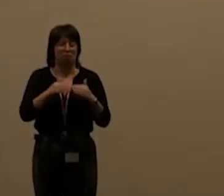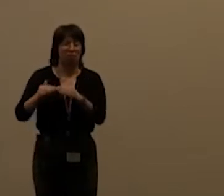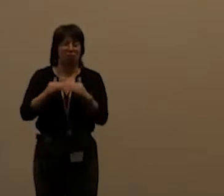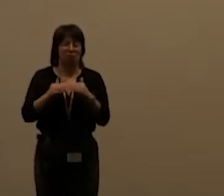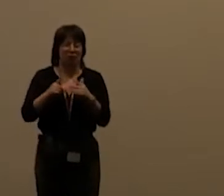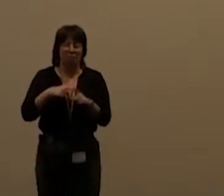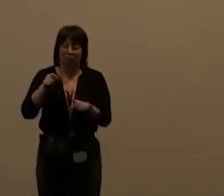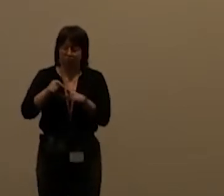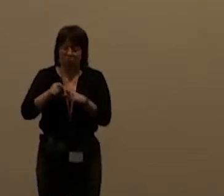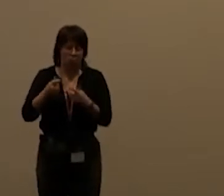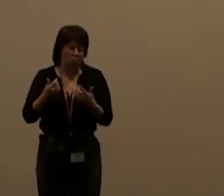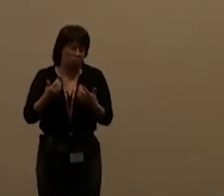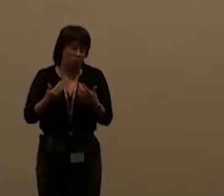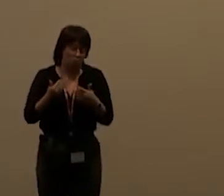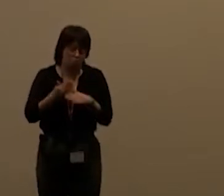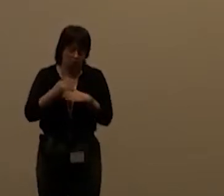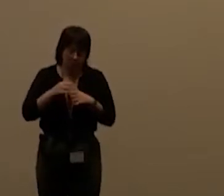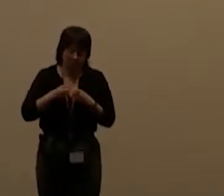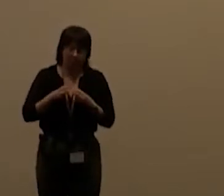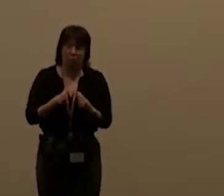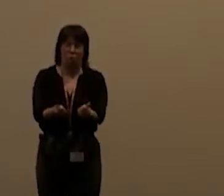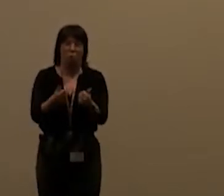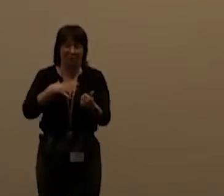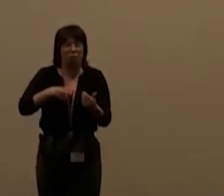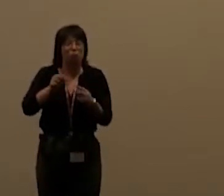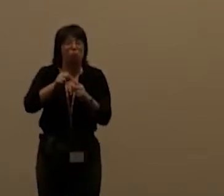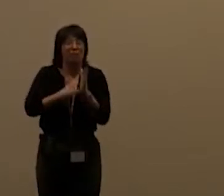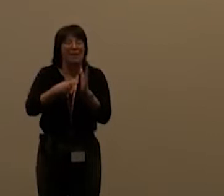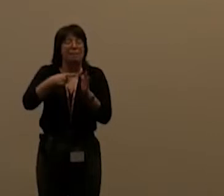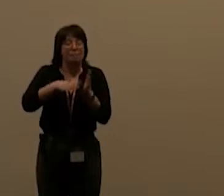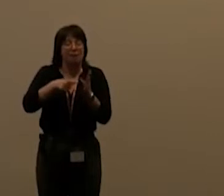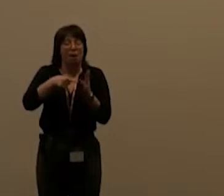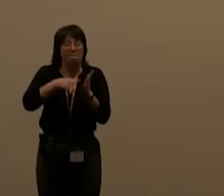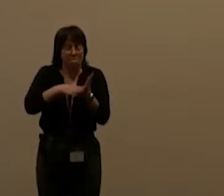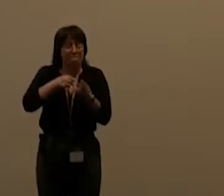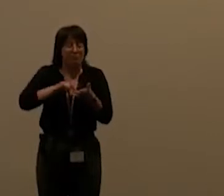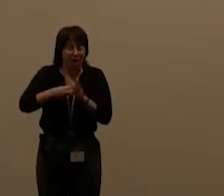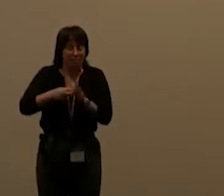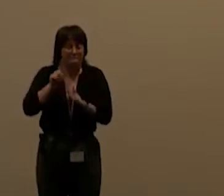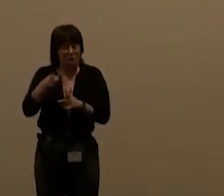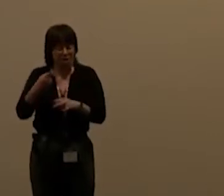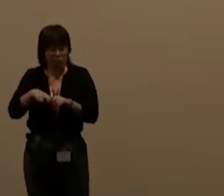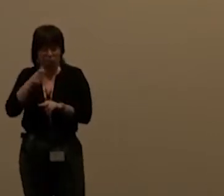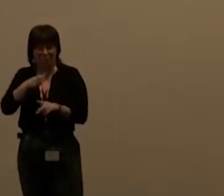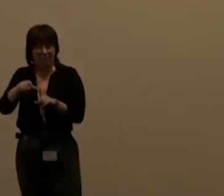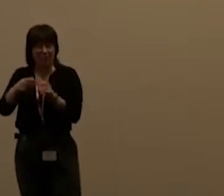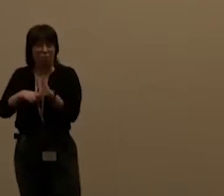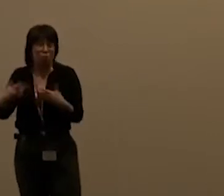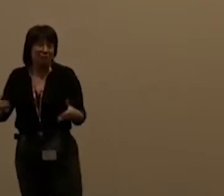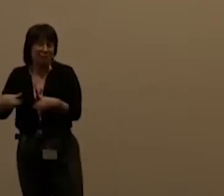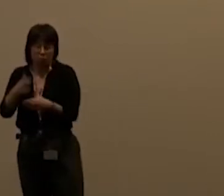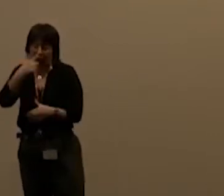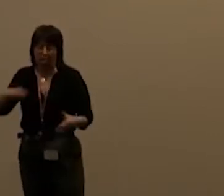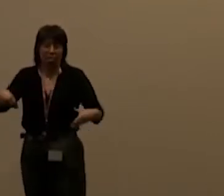application or Power Automate workflow, you would have to have a premium plan. But if we're using Dataverse for Teams, we can actually integrate with those API management